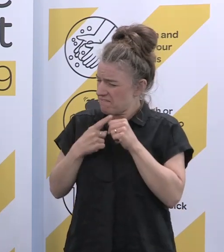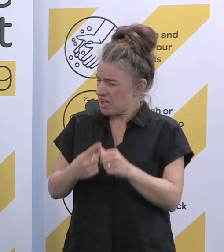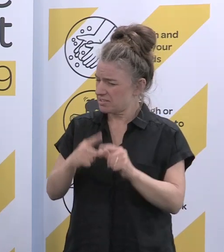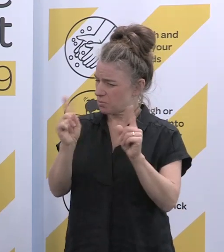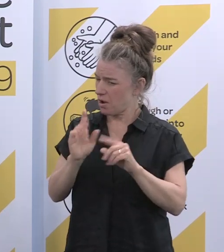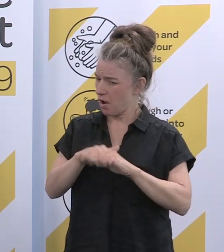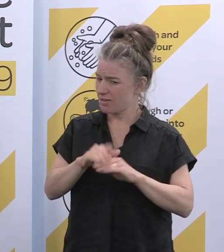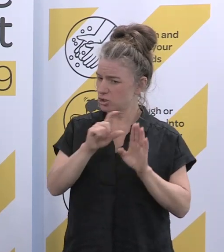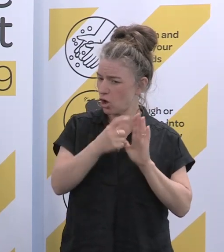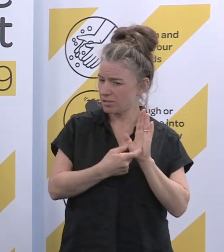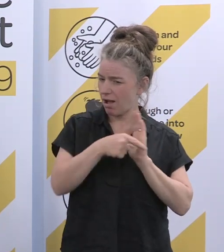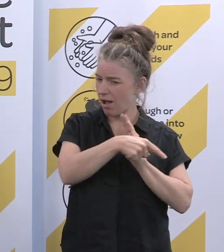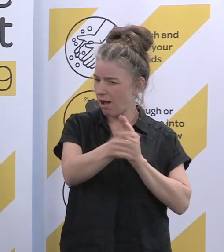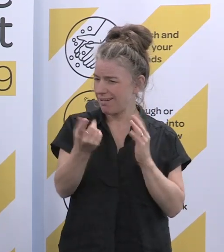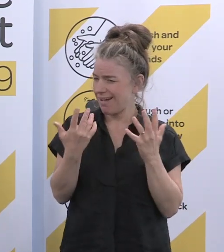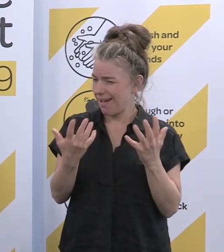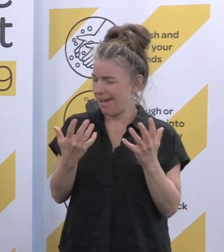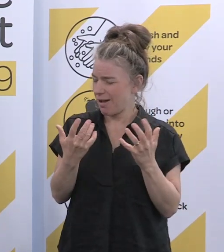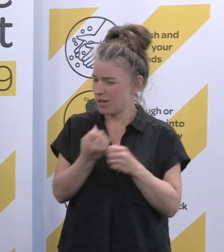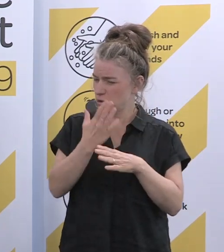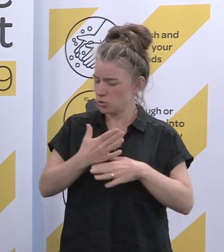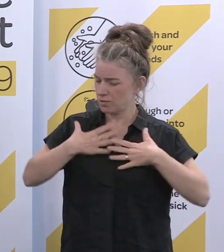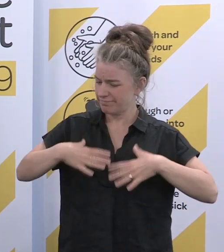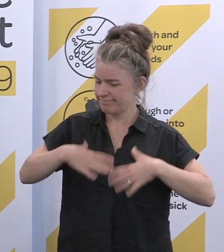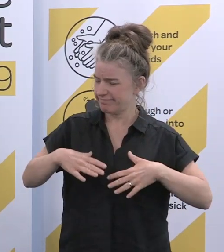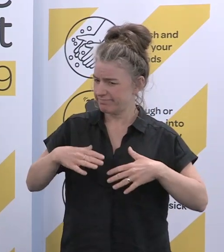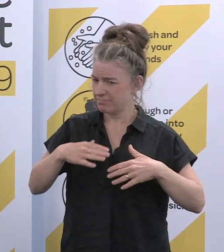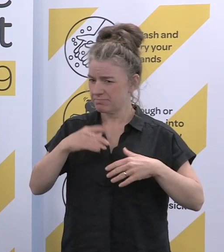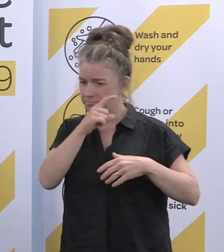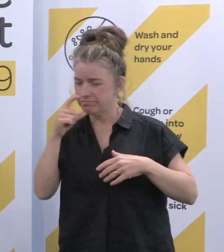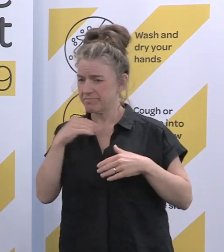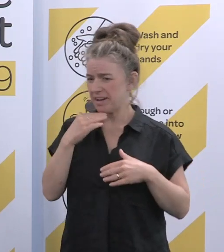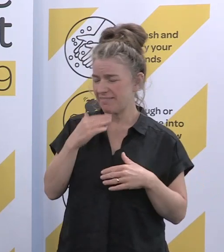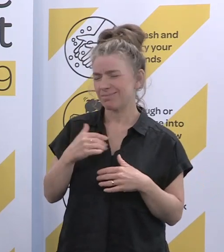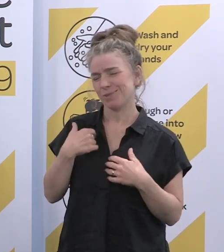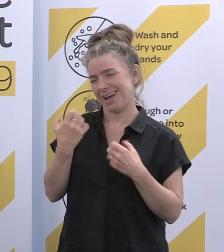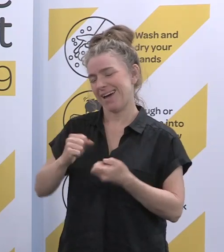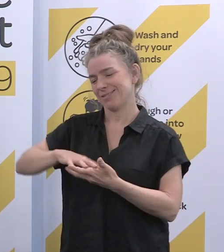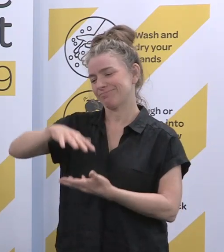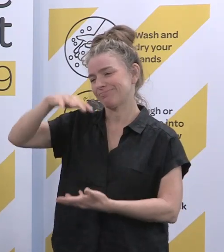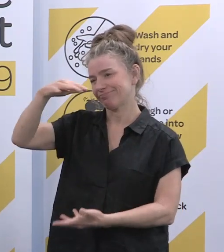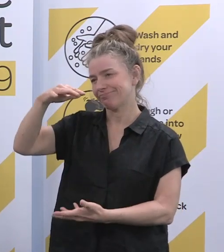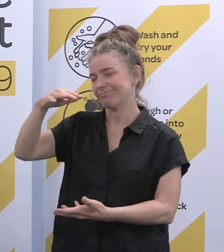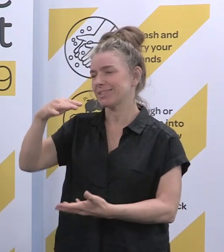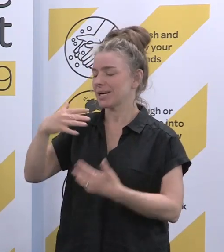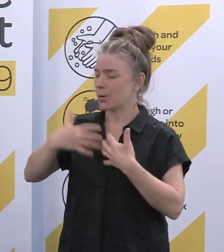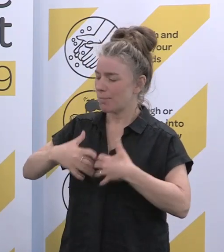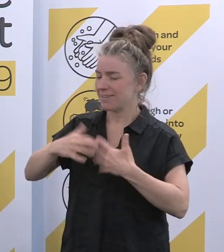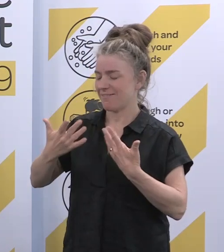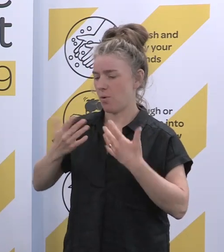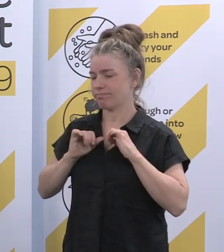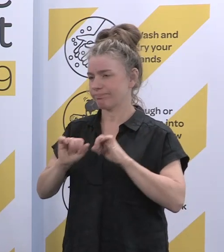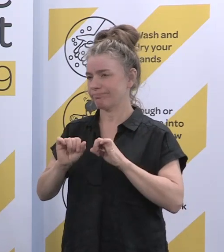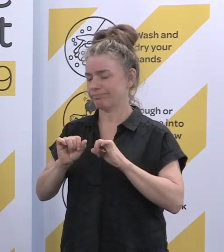So I can confirm we have a lot of PPE. The important thing is that it is at the places where it's needed, and one of